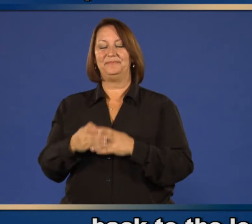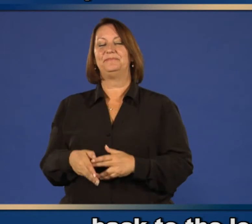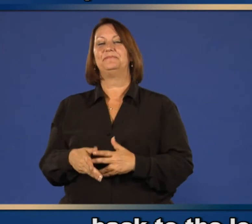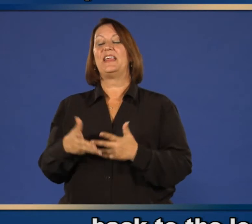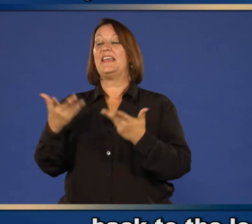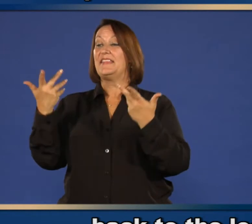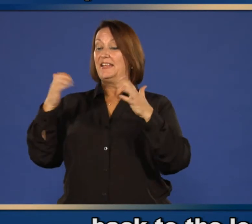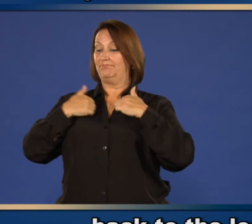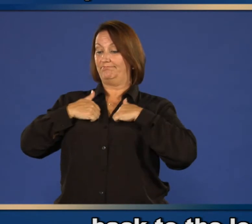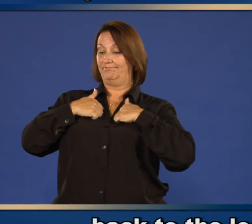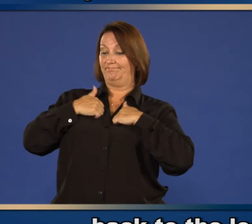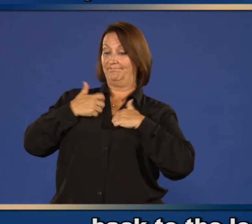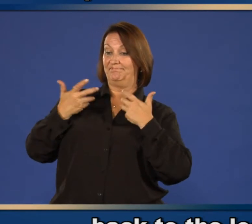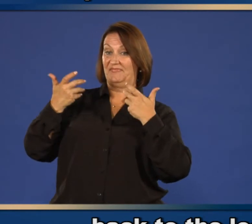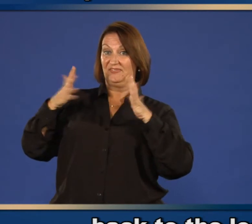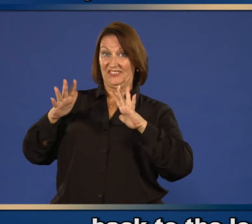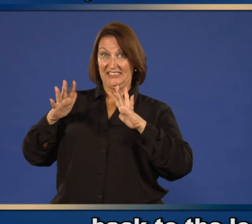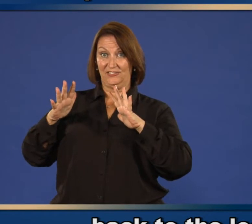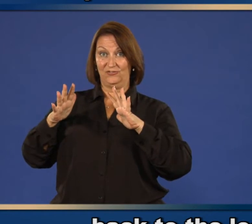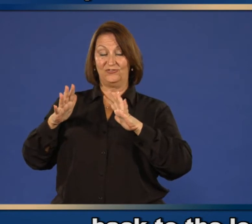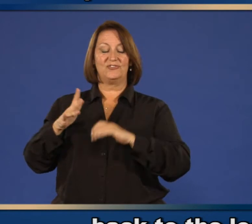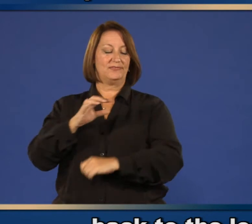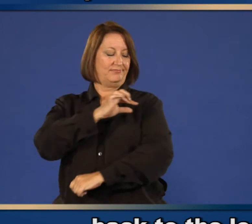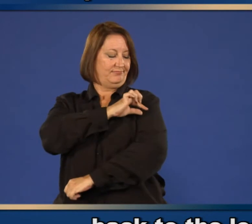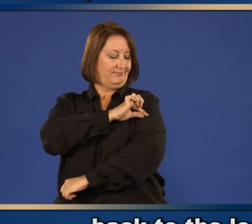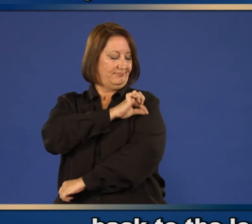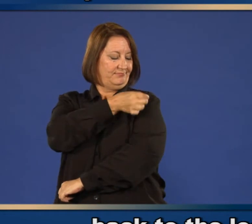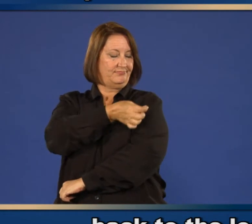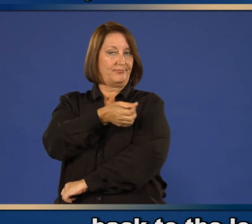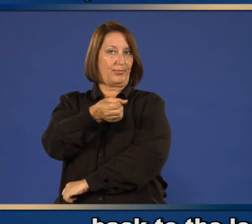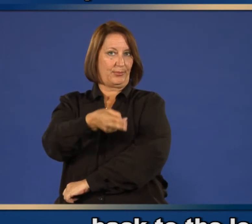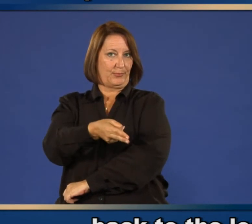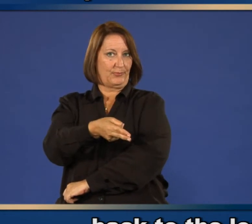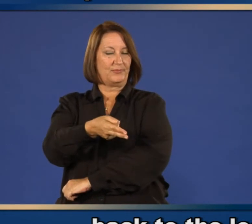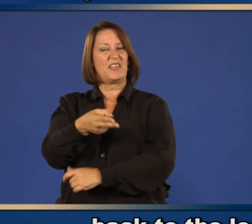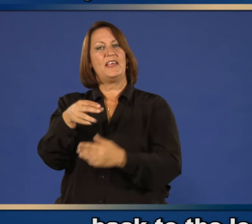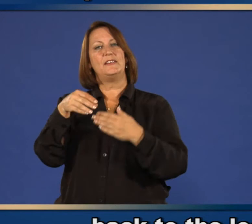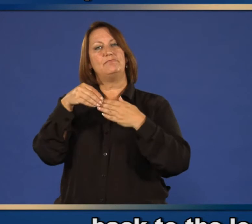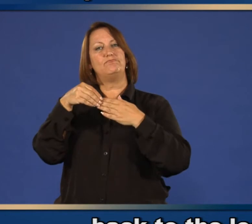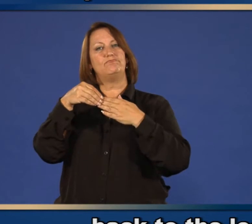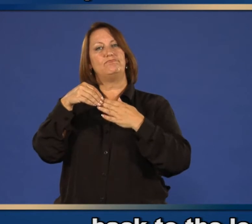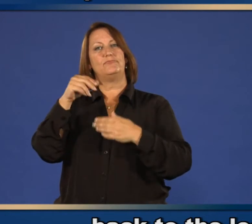Remember to change back to the loose gauze dressing after bathing.